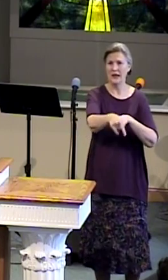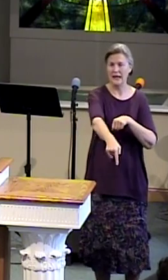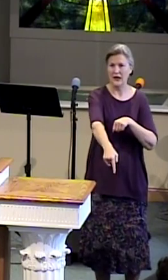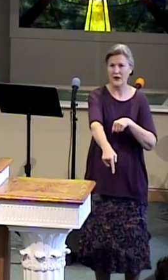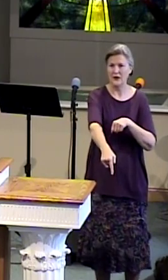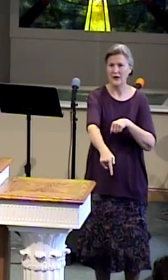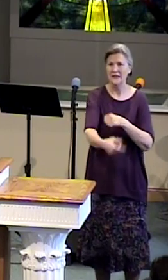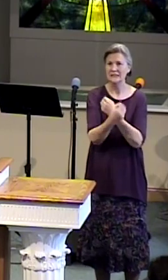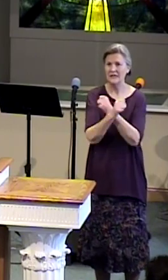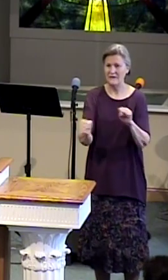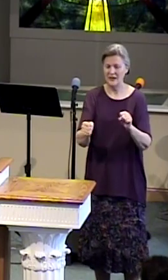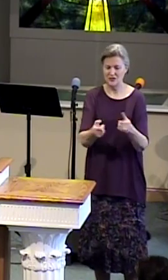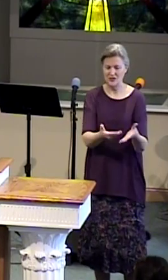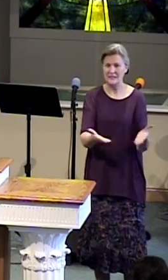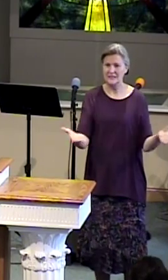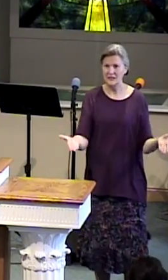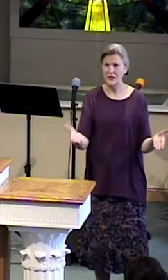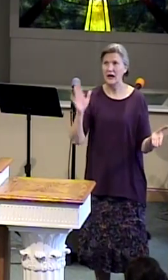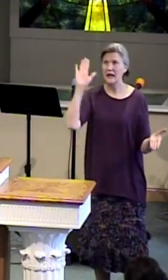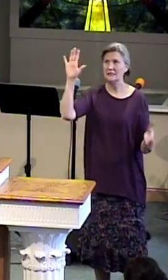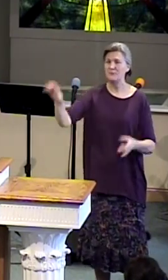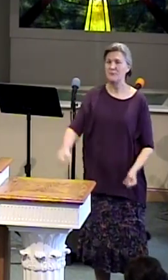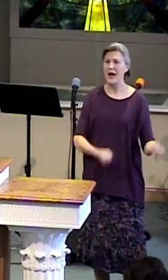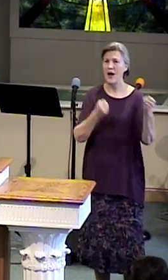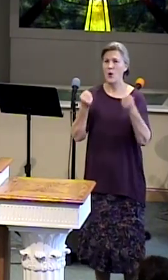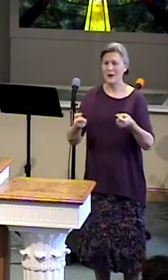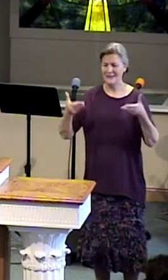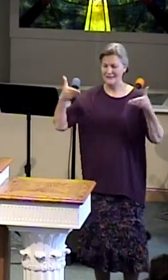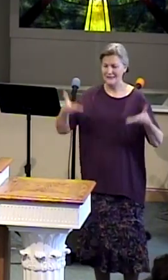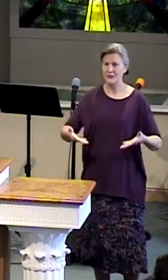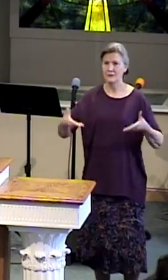is present. His power is here.